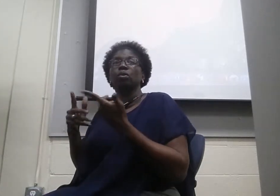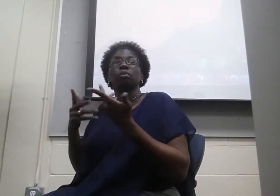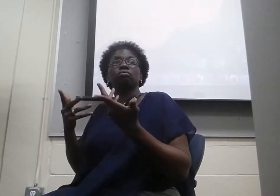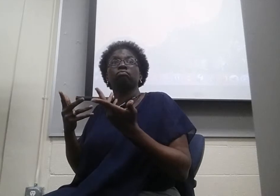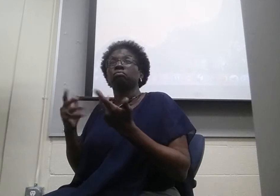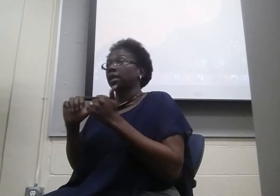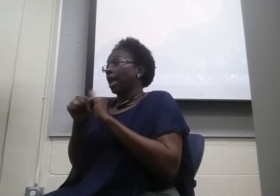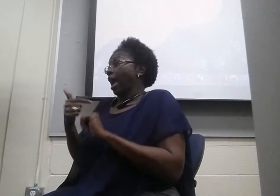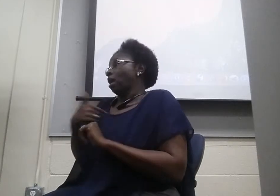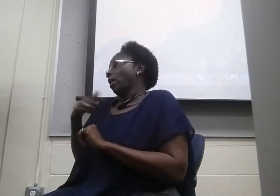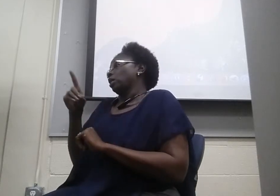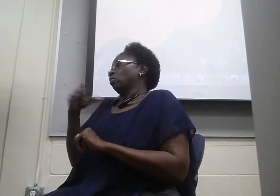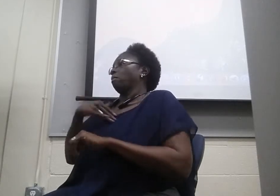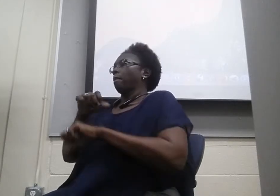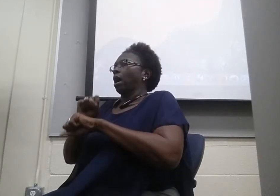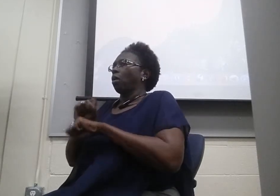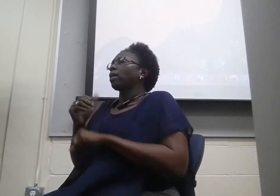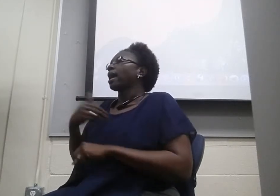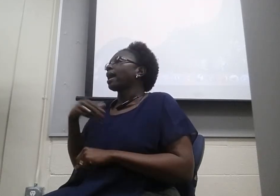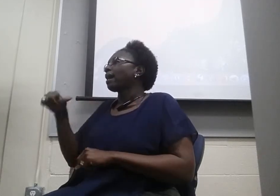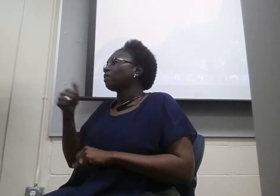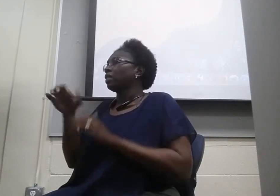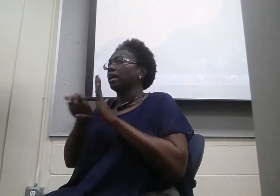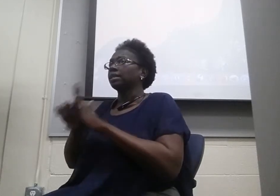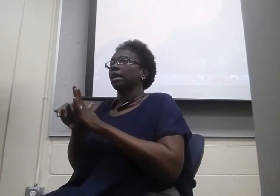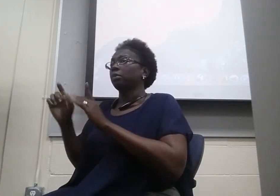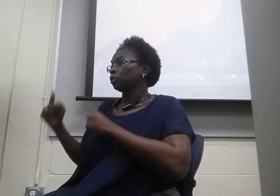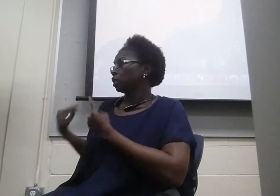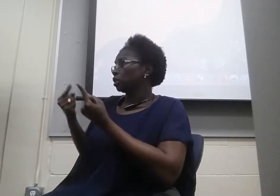things. I have some examples to show you, but then anyone have any questions or comments?